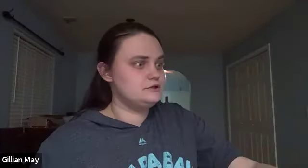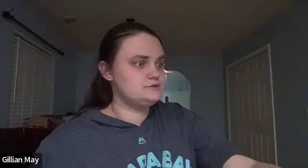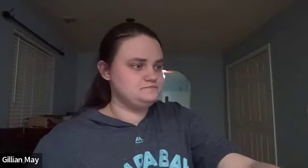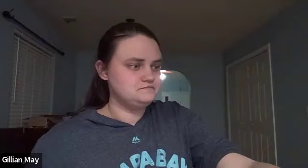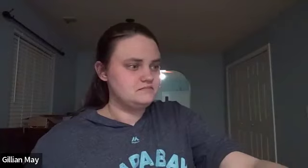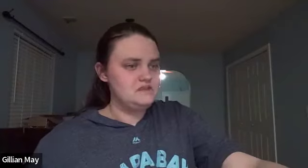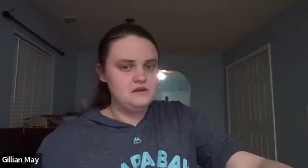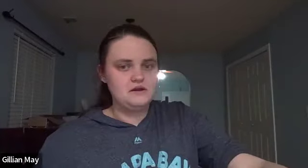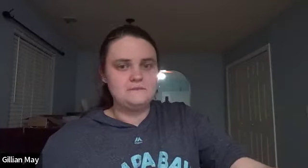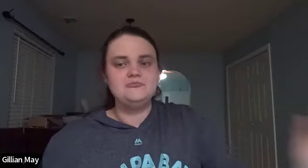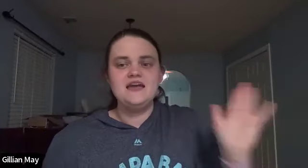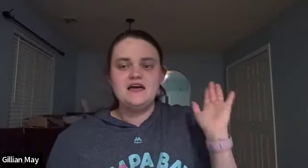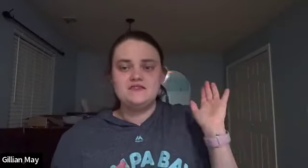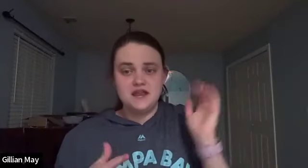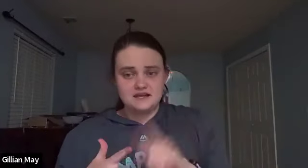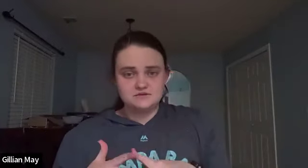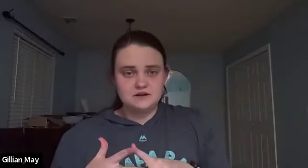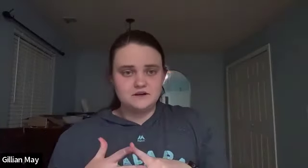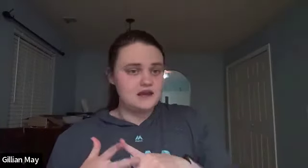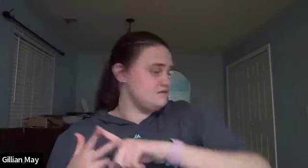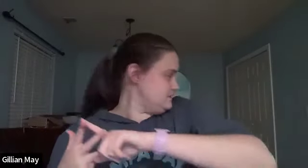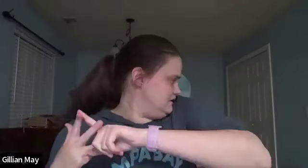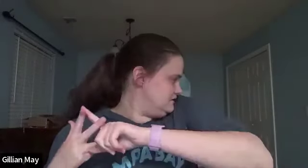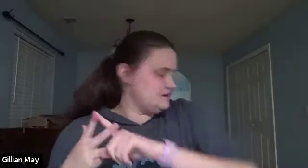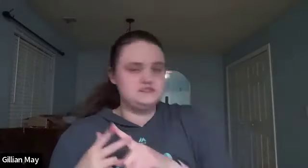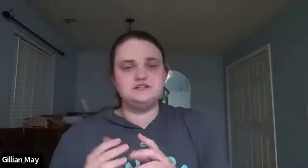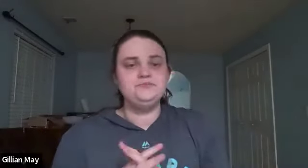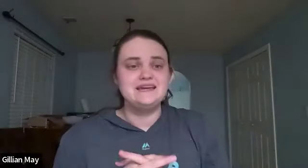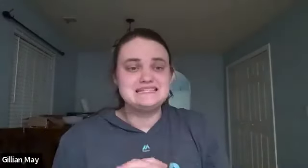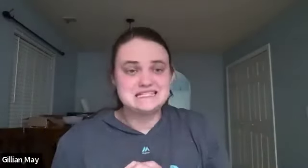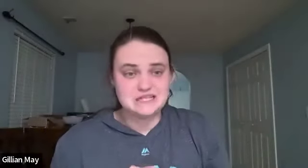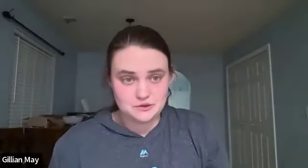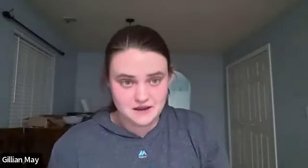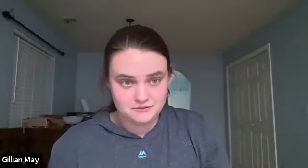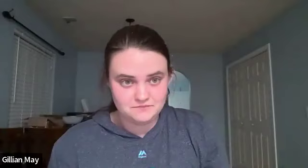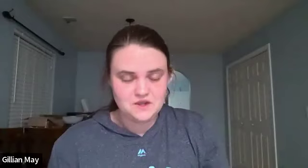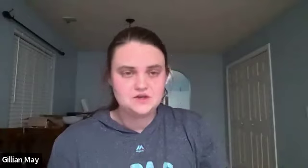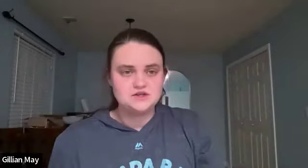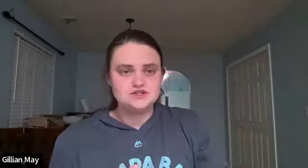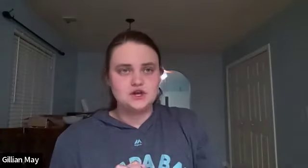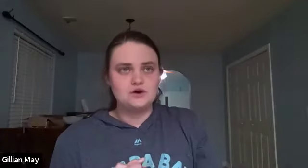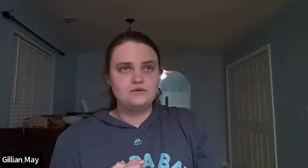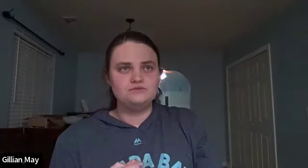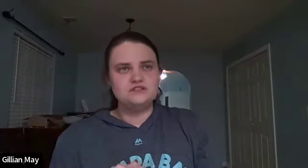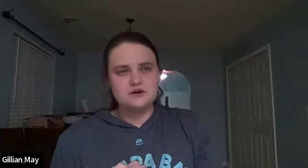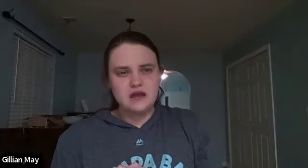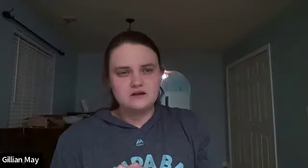language. Okay, the next one I'm going to have us do is slow down. So slow down is